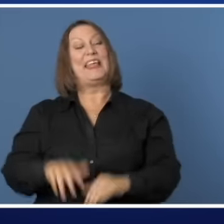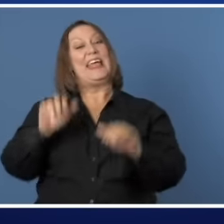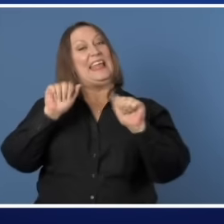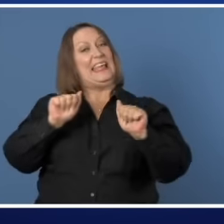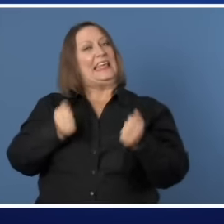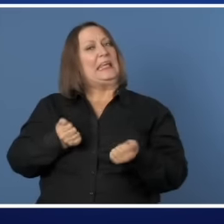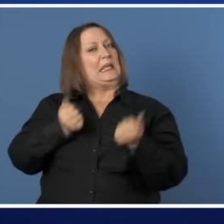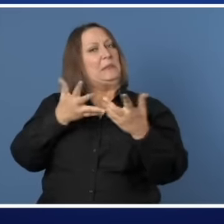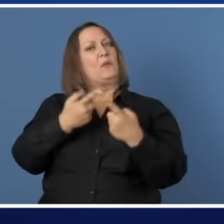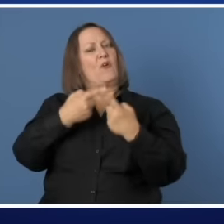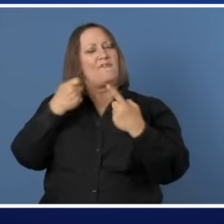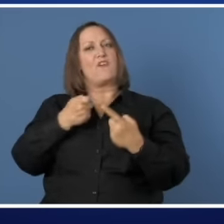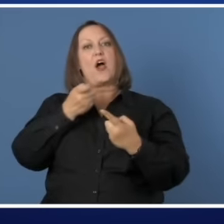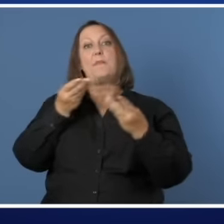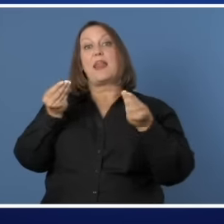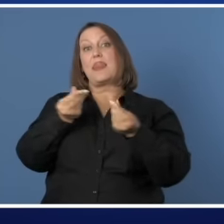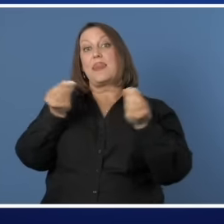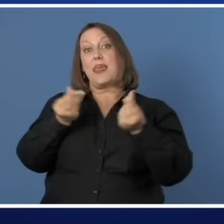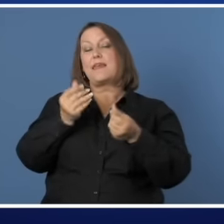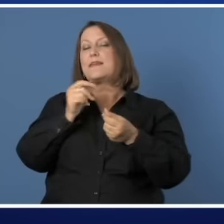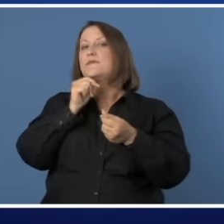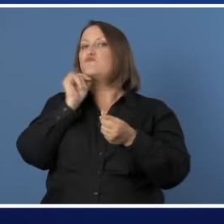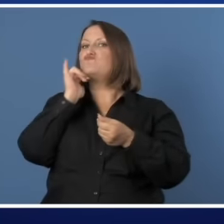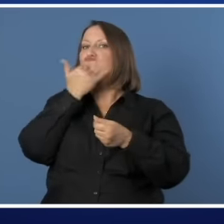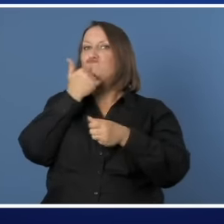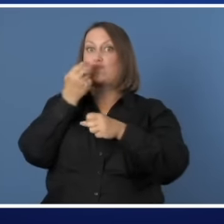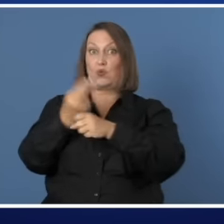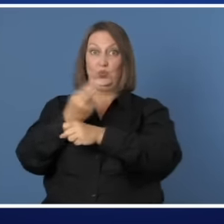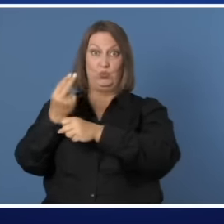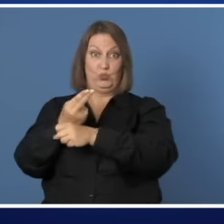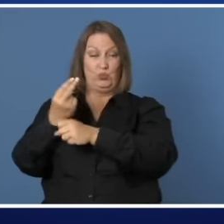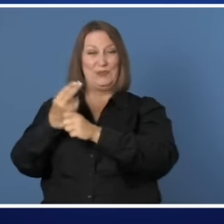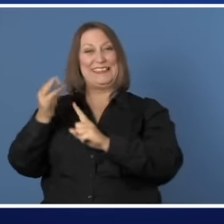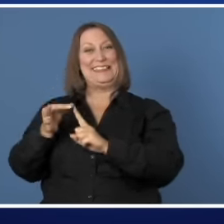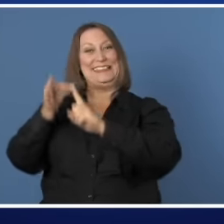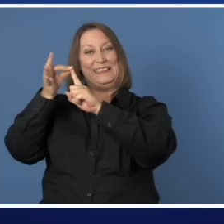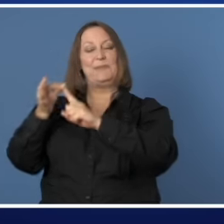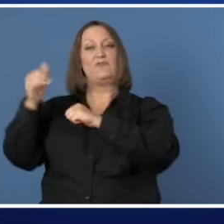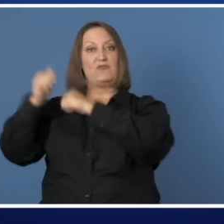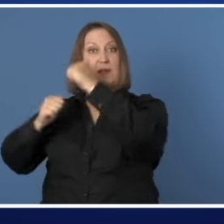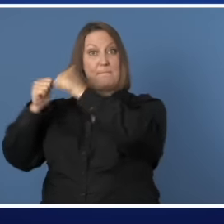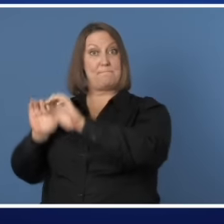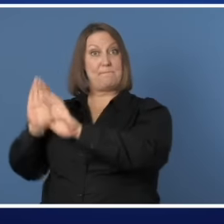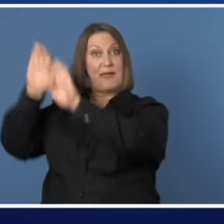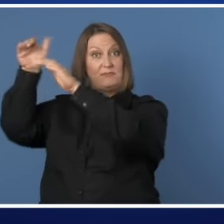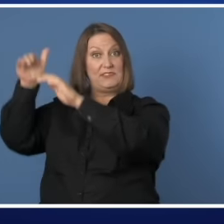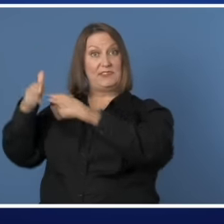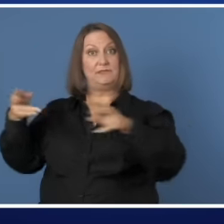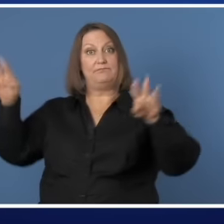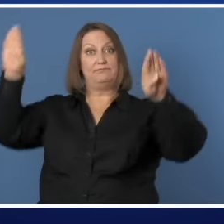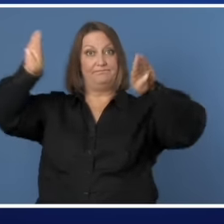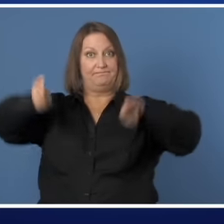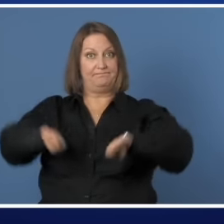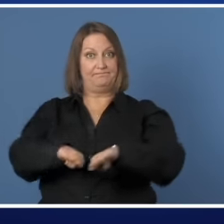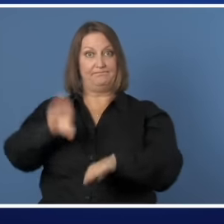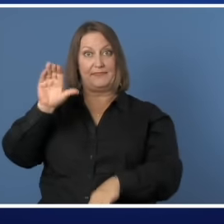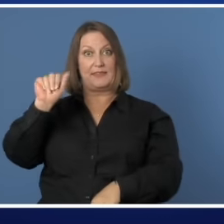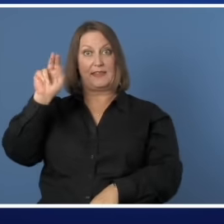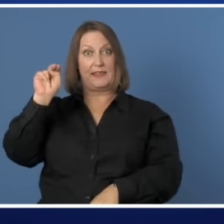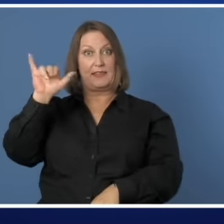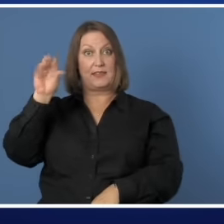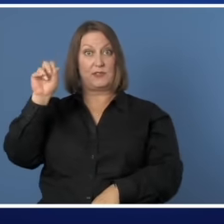Landslide problems can be caused by land mismanagement, particularly in mountain, canyon,